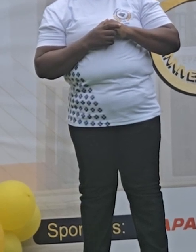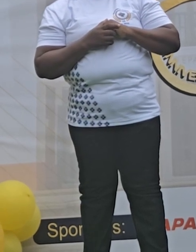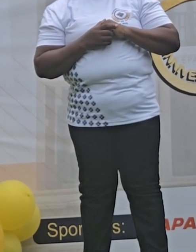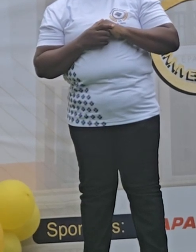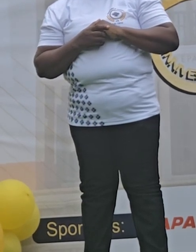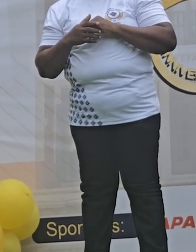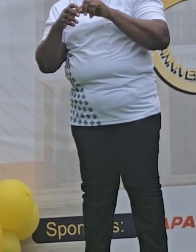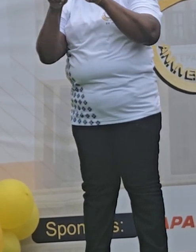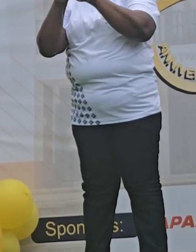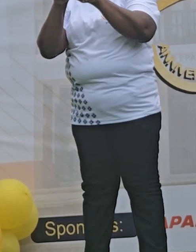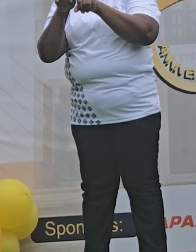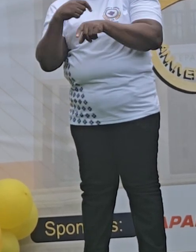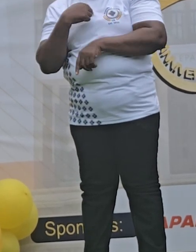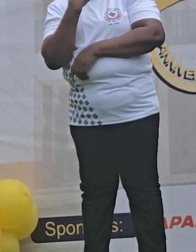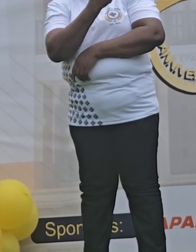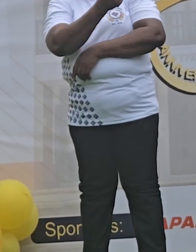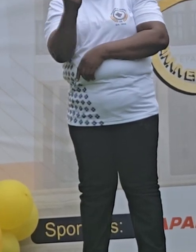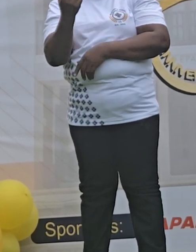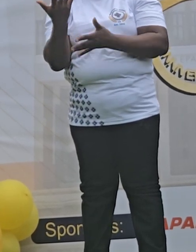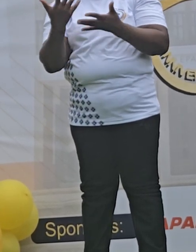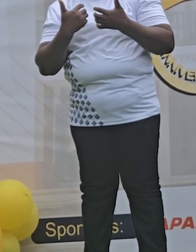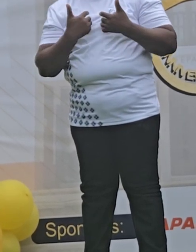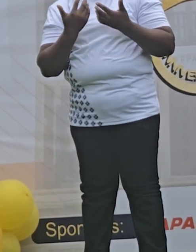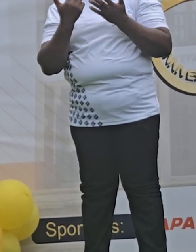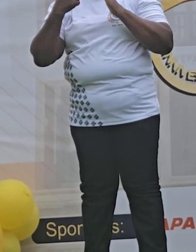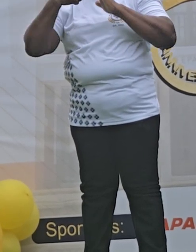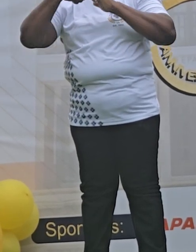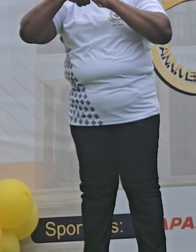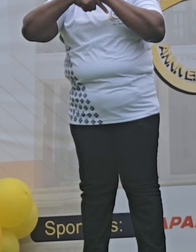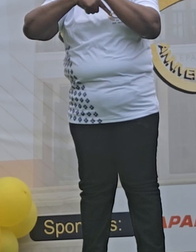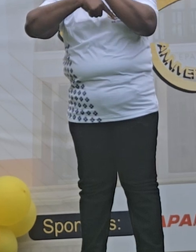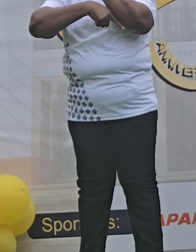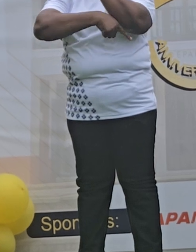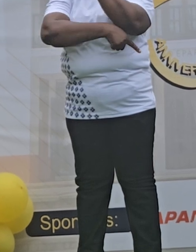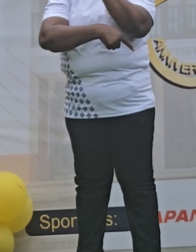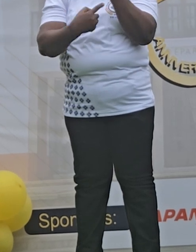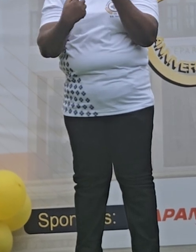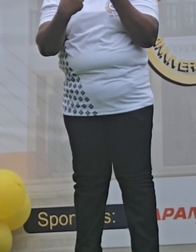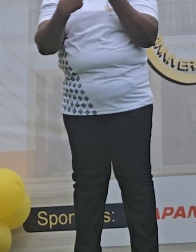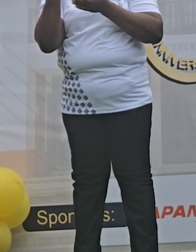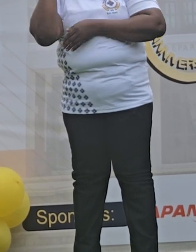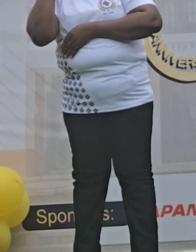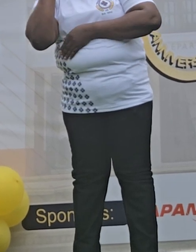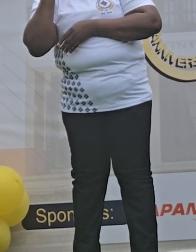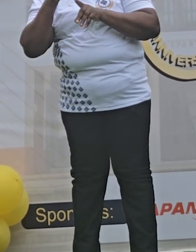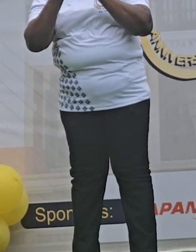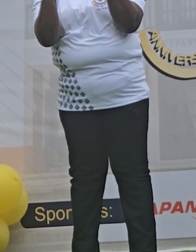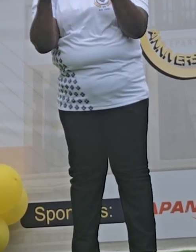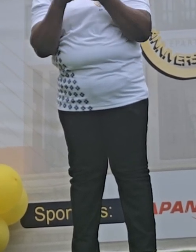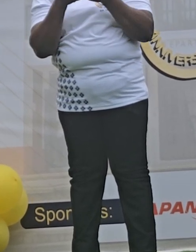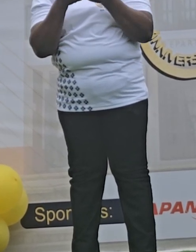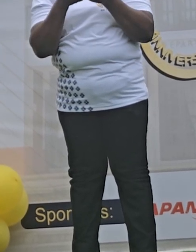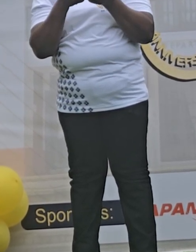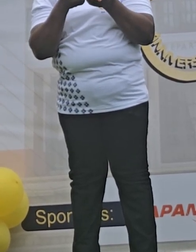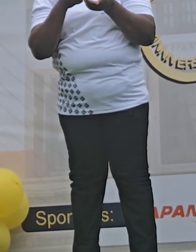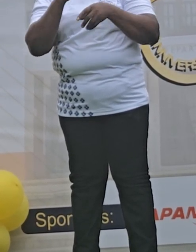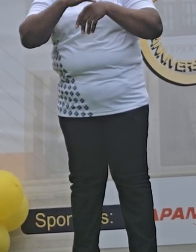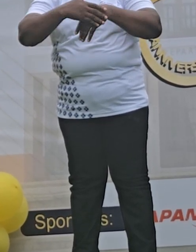Let me also say that we have details of the history of the department